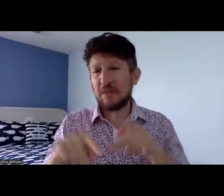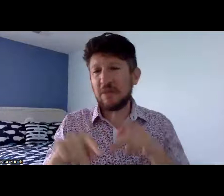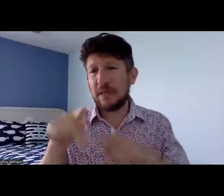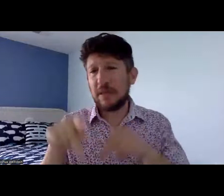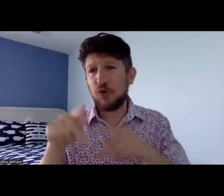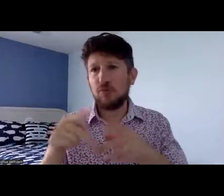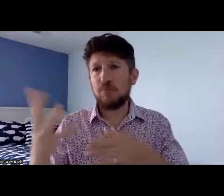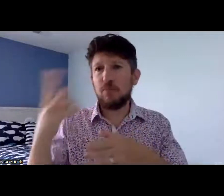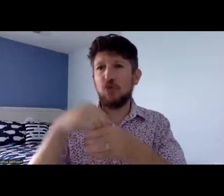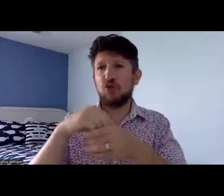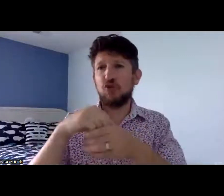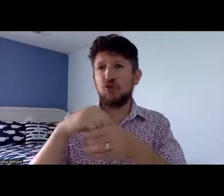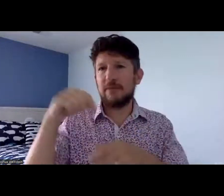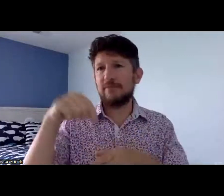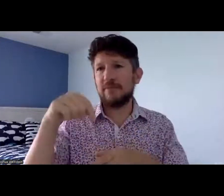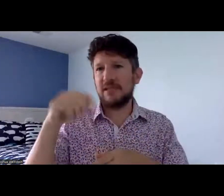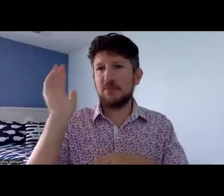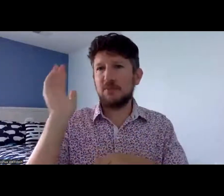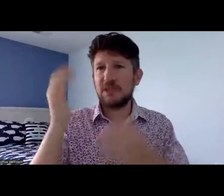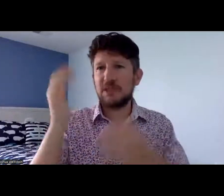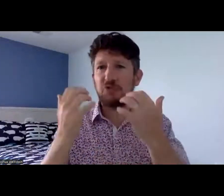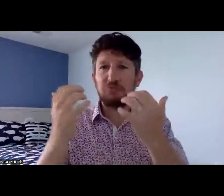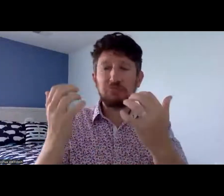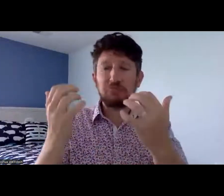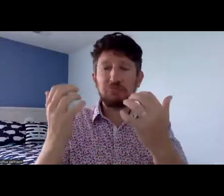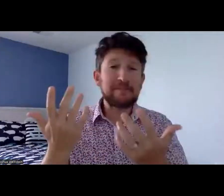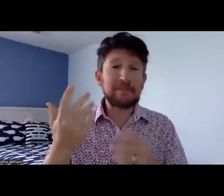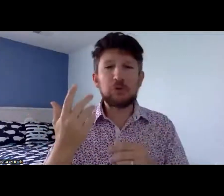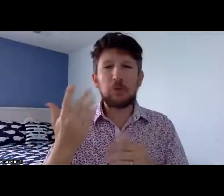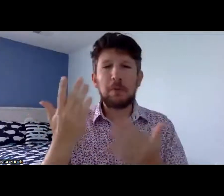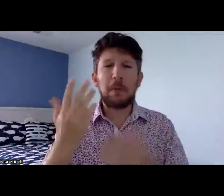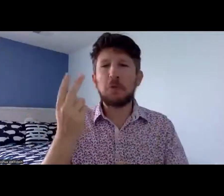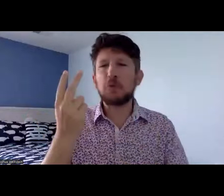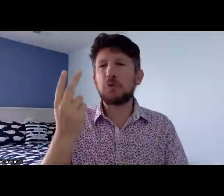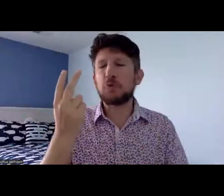I think that we have roughly